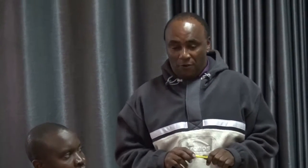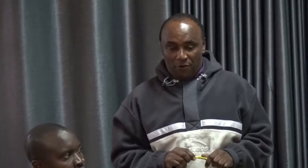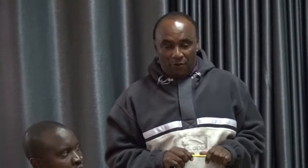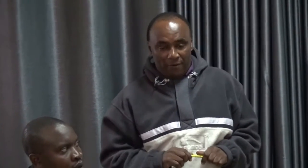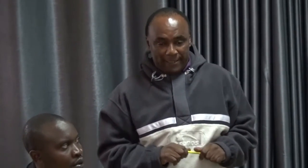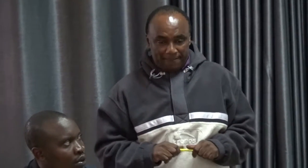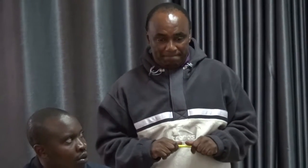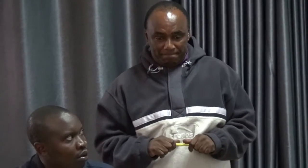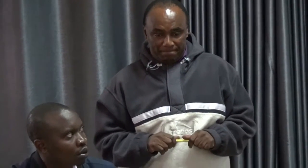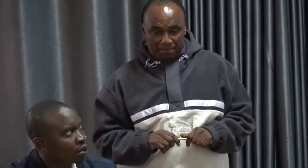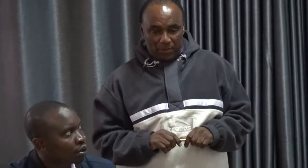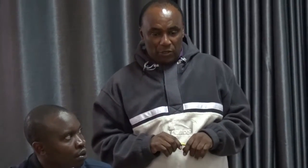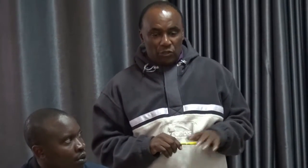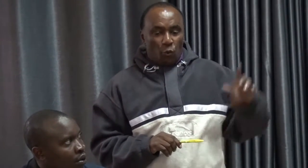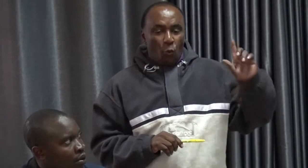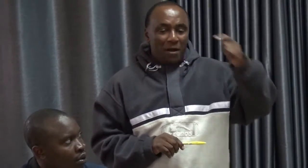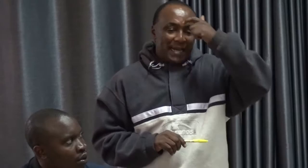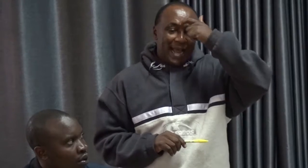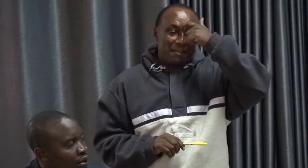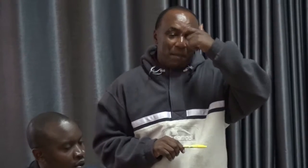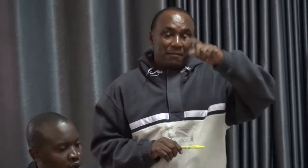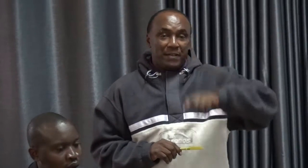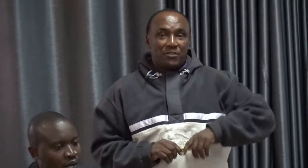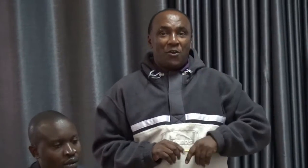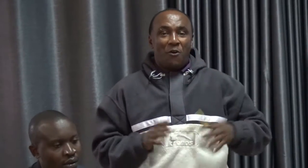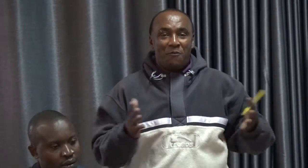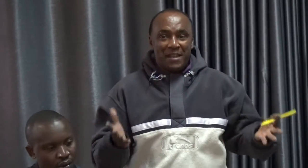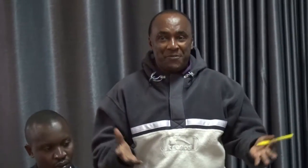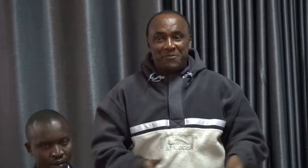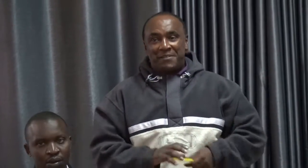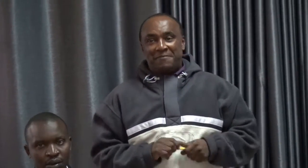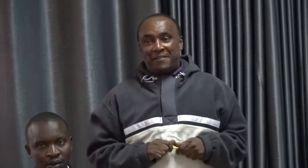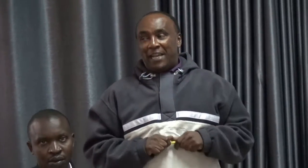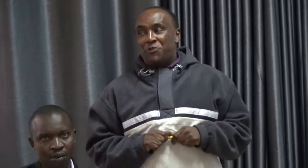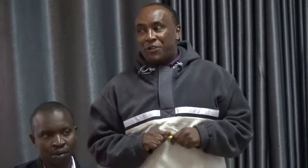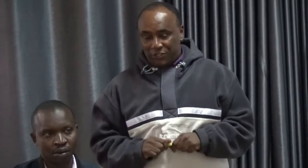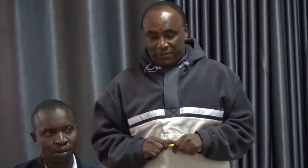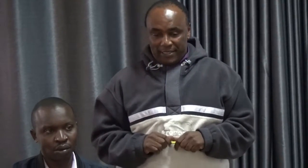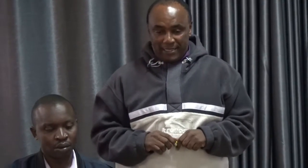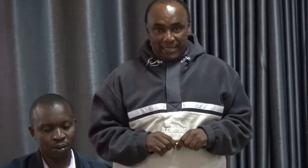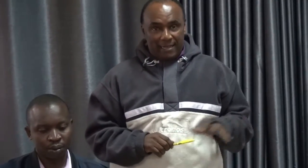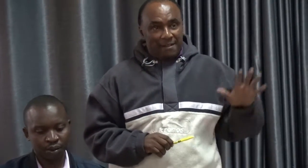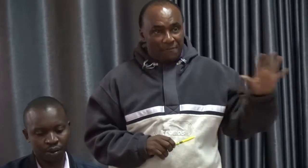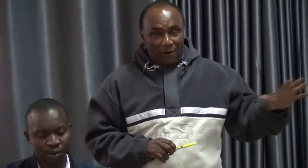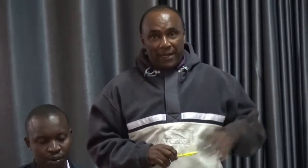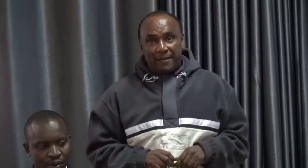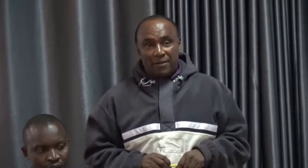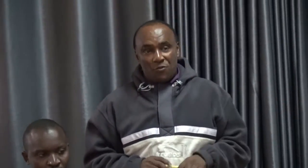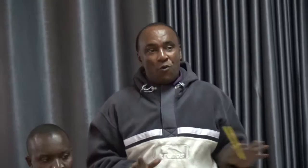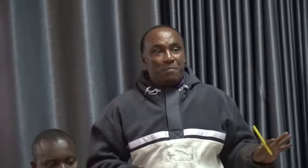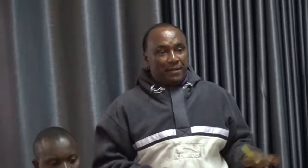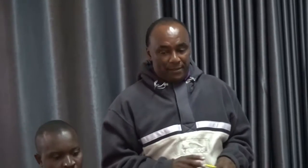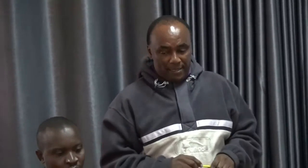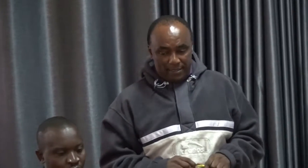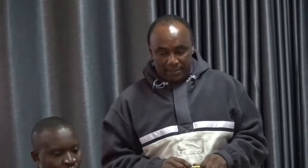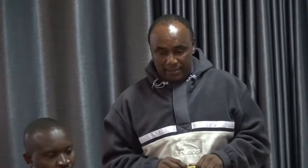for all of us. So what are the benefits of inclusive education? The following